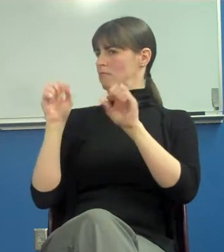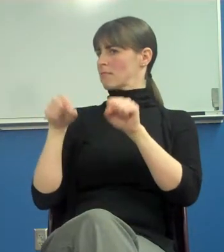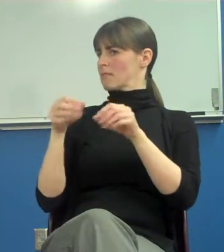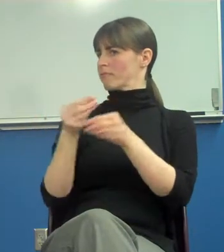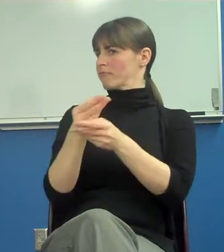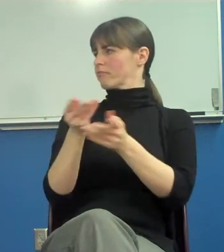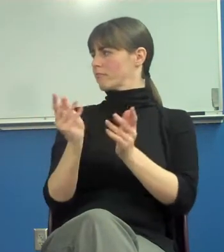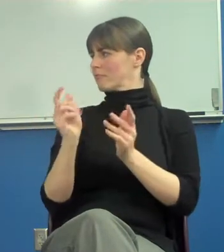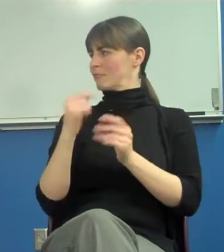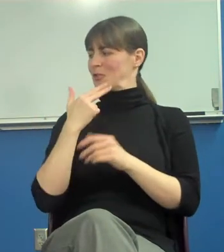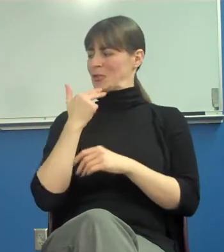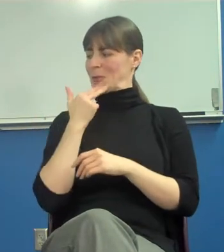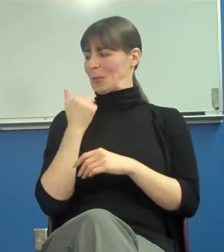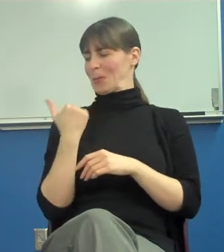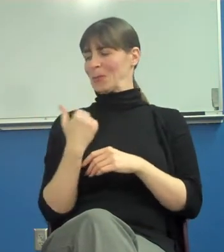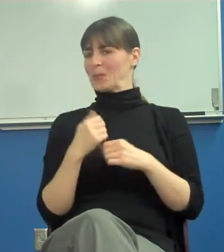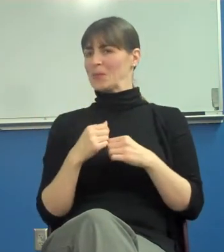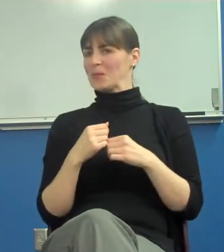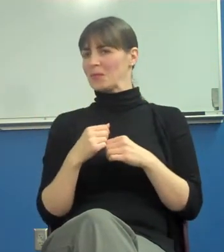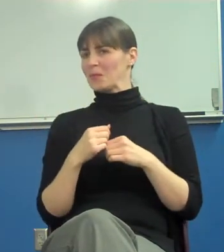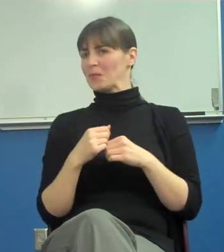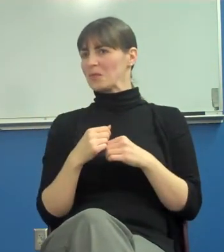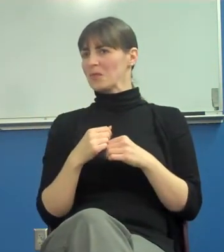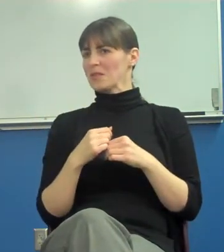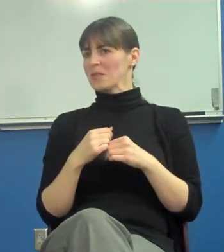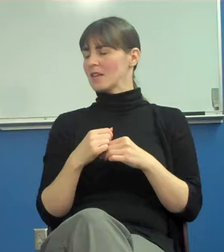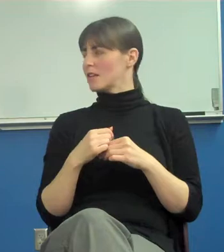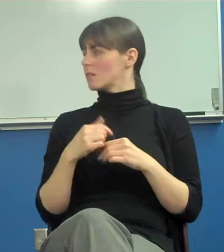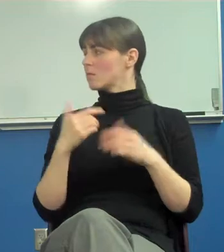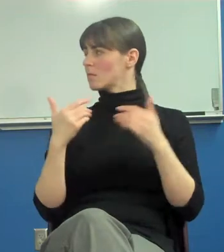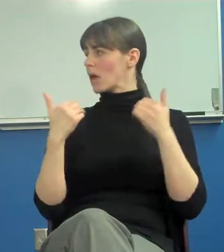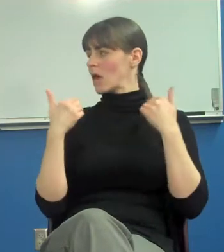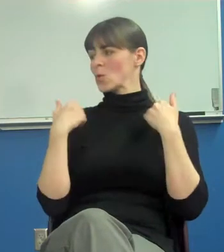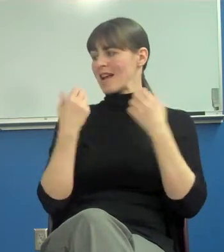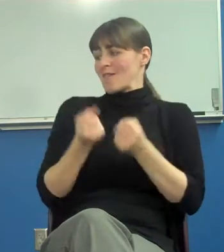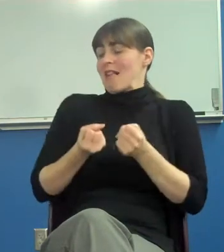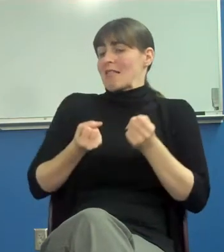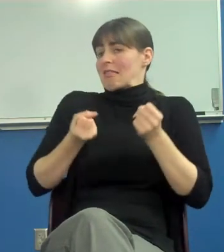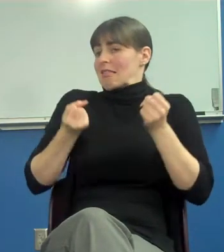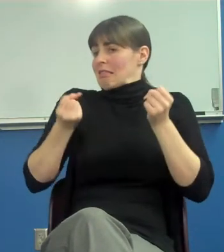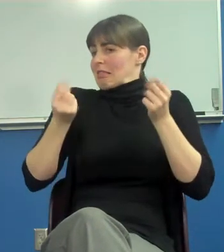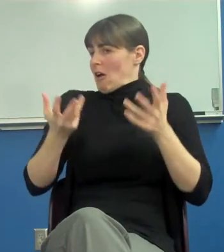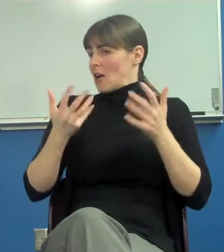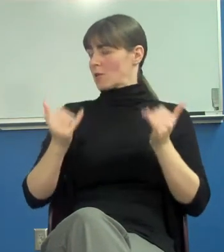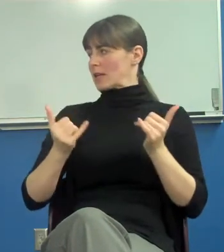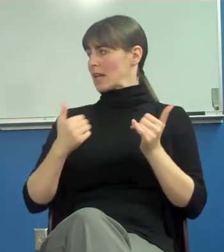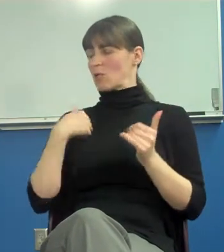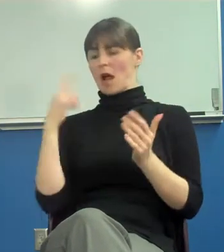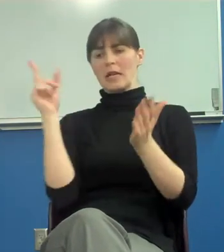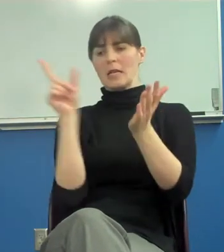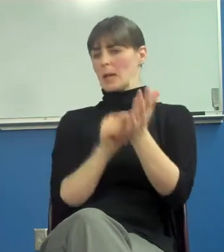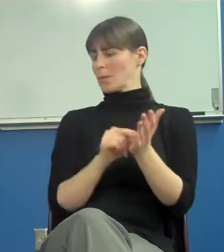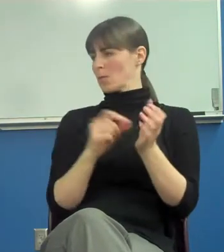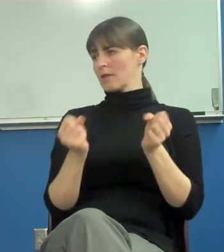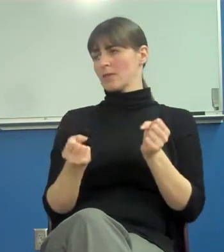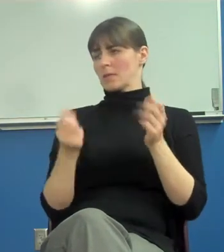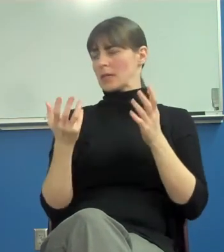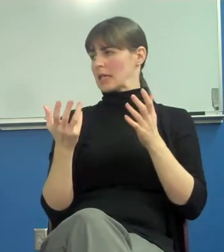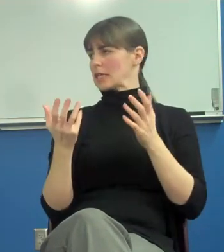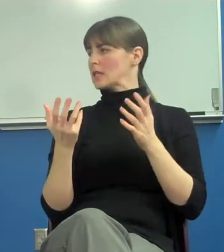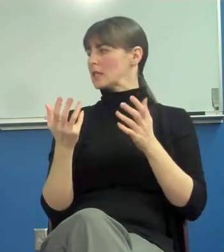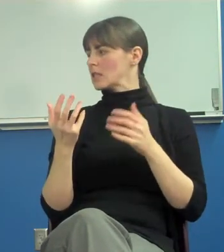they cute? Maybe Melissa did. Yes, I don't have a whole lot right now. I didn't realize I didn't print off near as many as I thought I